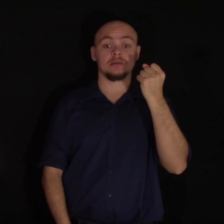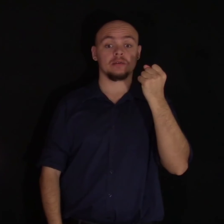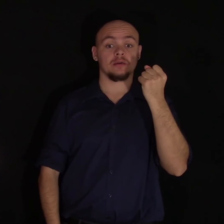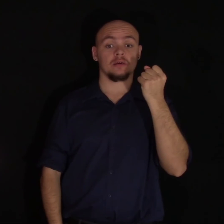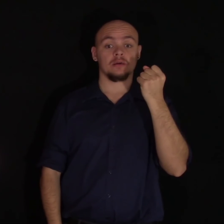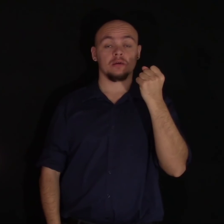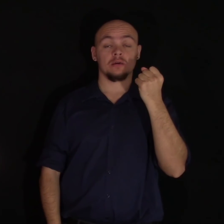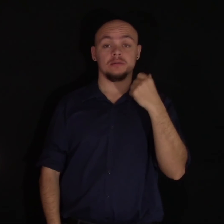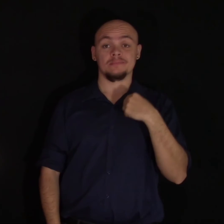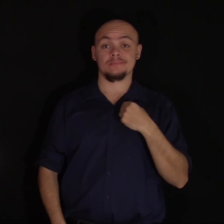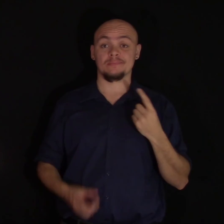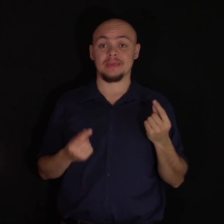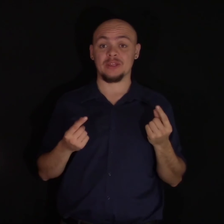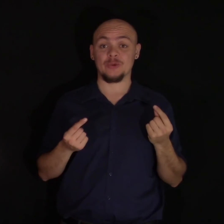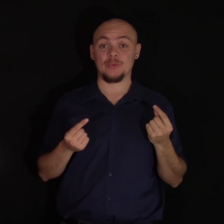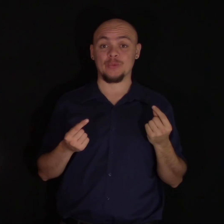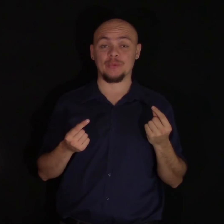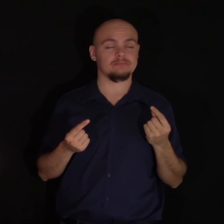did nothing.